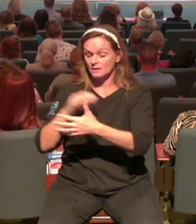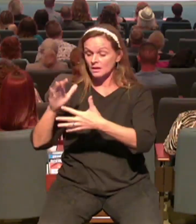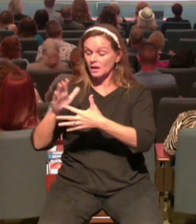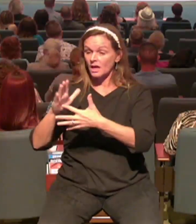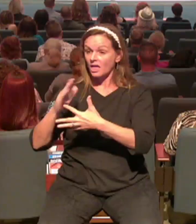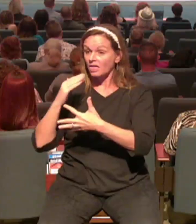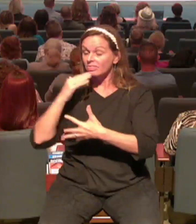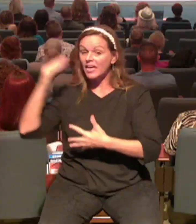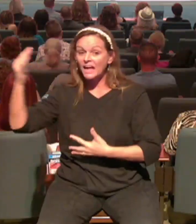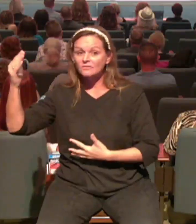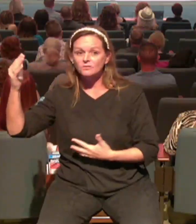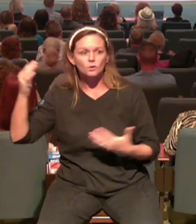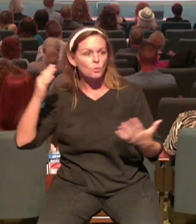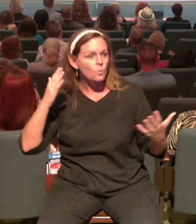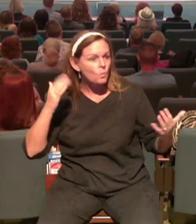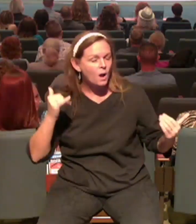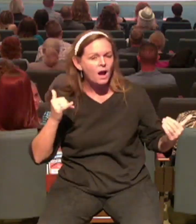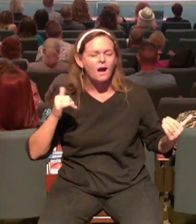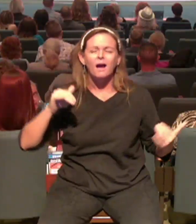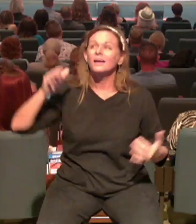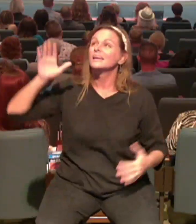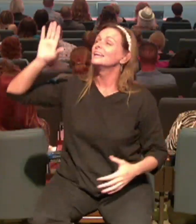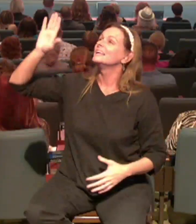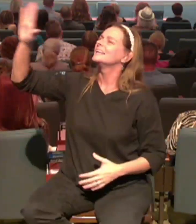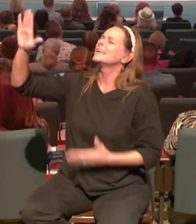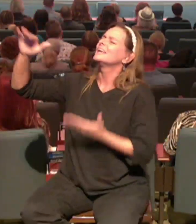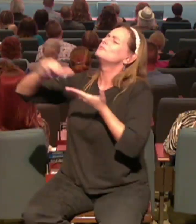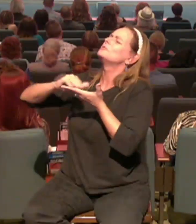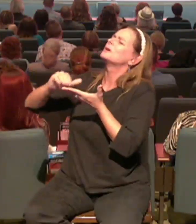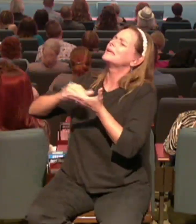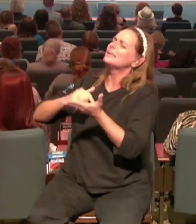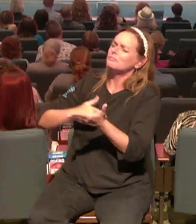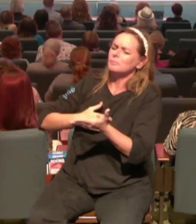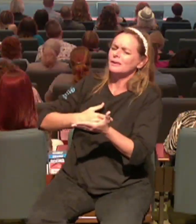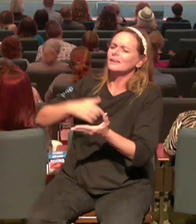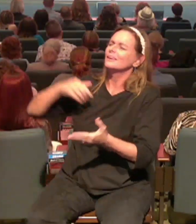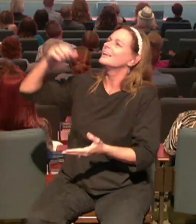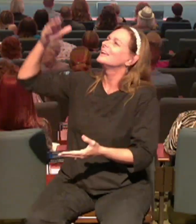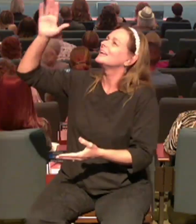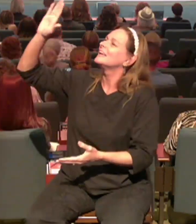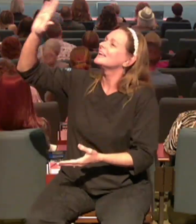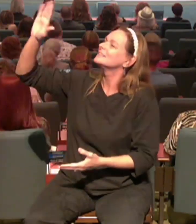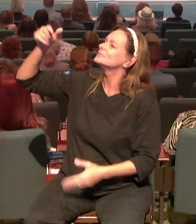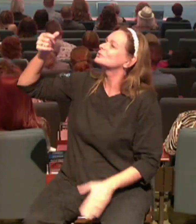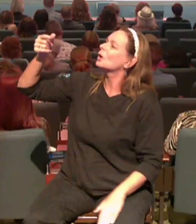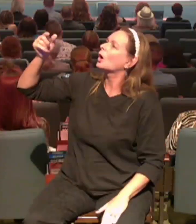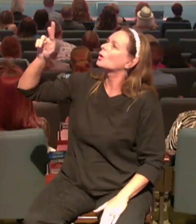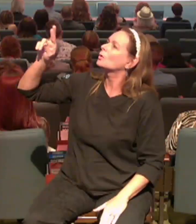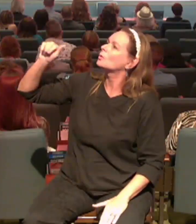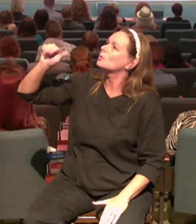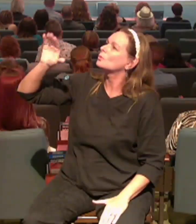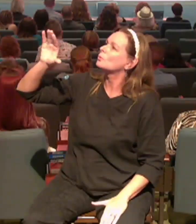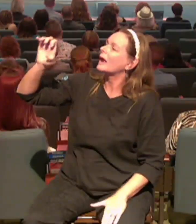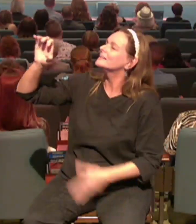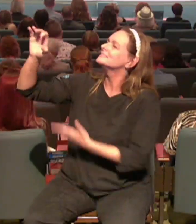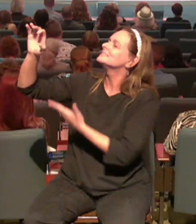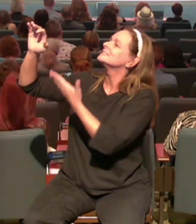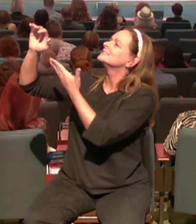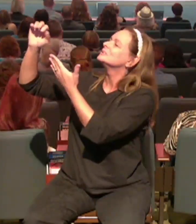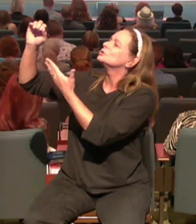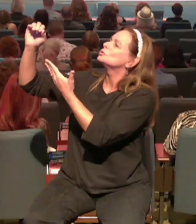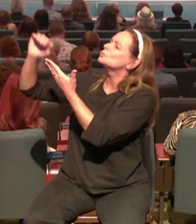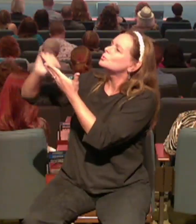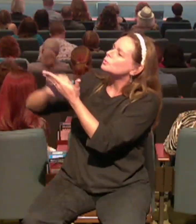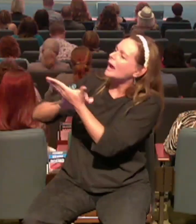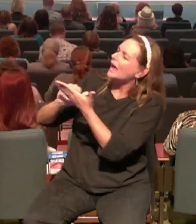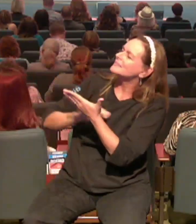inconceivable, irrational grace of God that has been poured out on your life. That's what we need to be constantly reminded of. God, you're